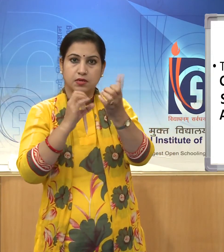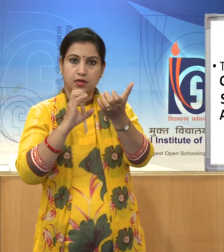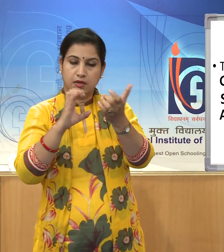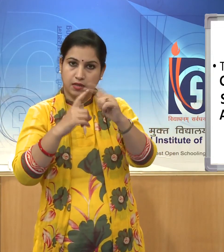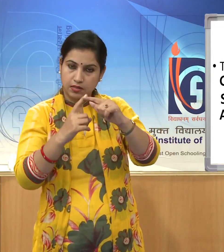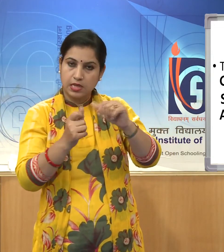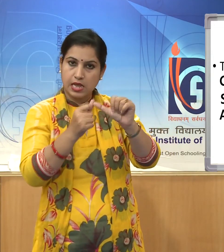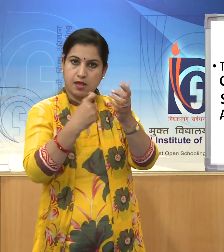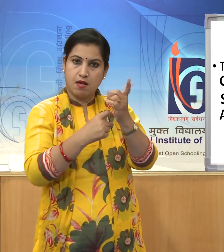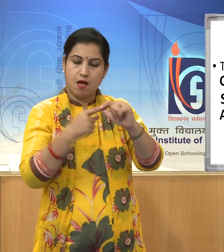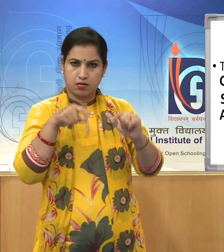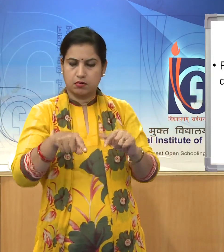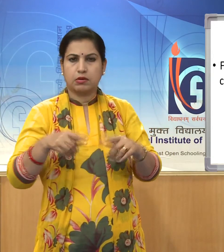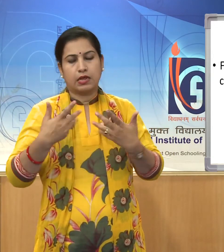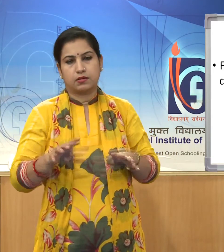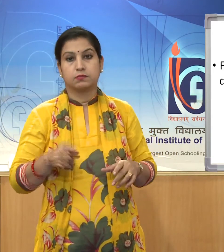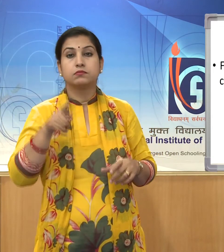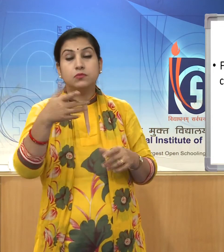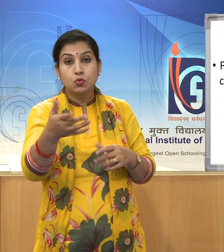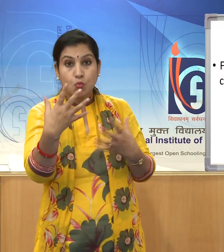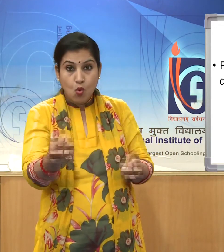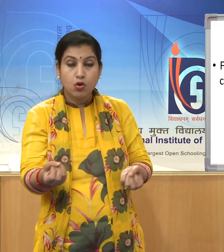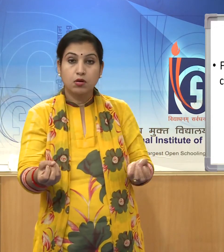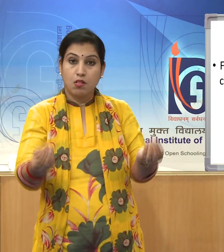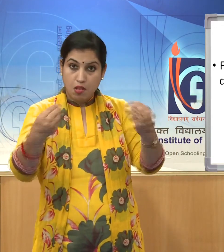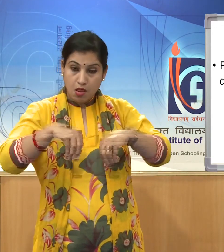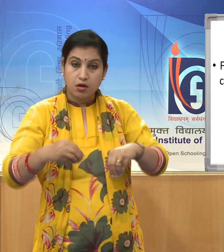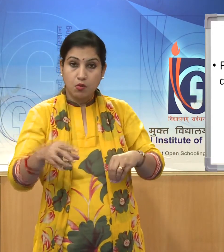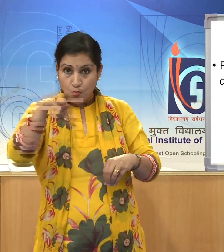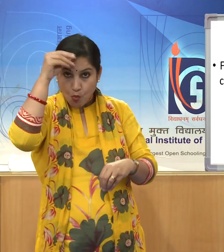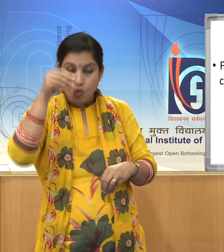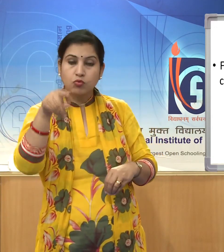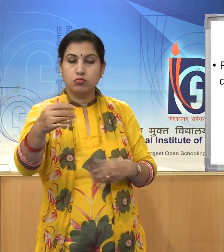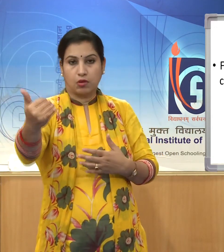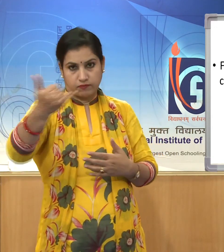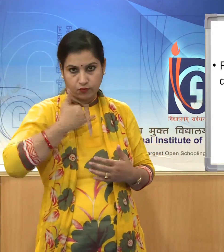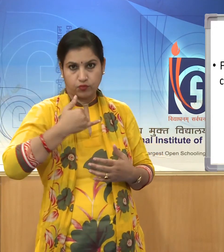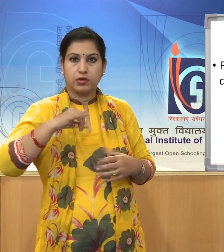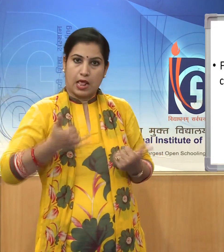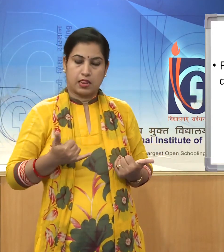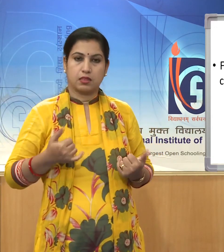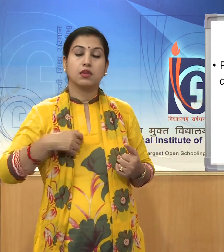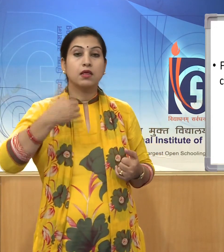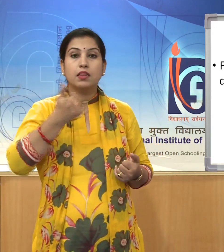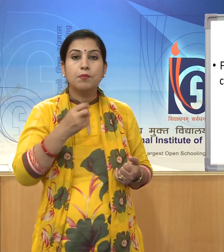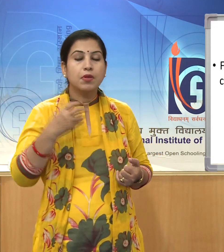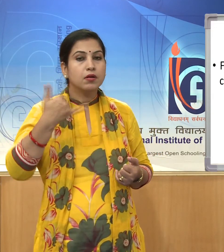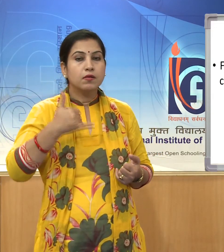For any kind of learning support, you can contact us at our helpline